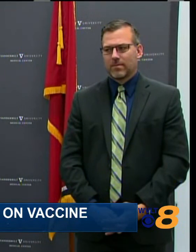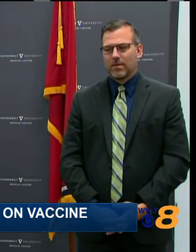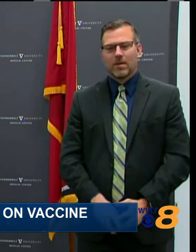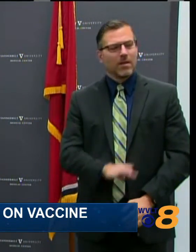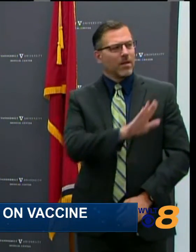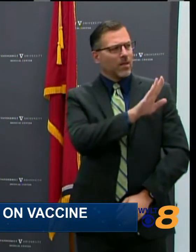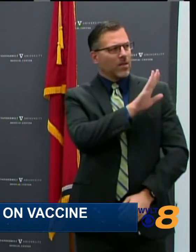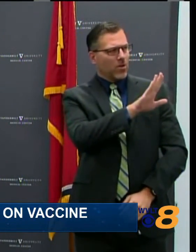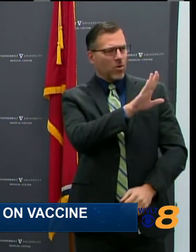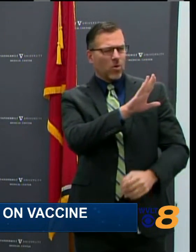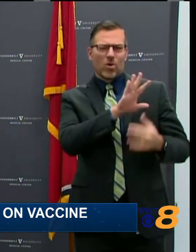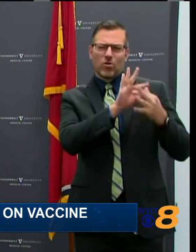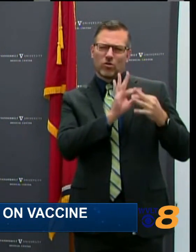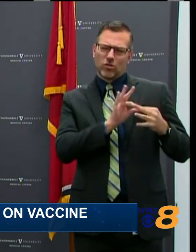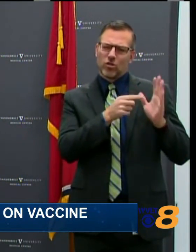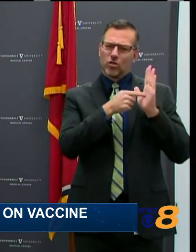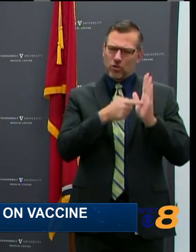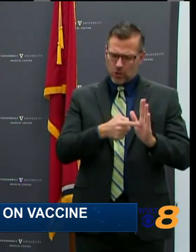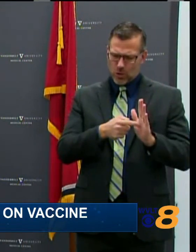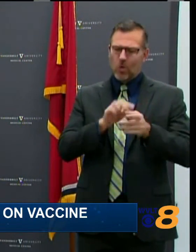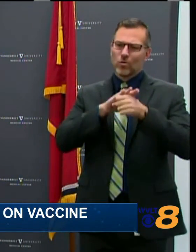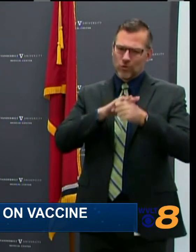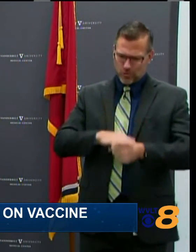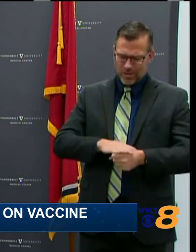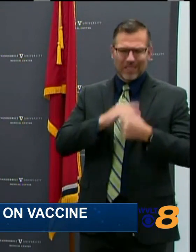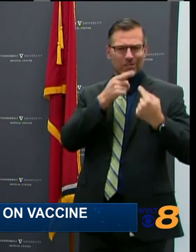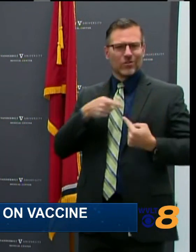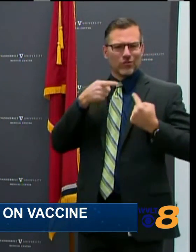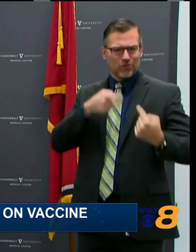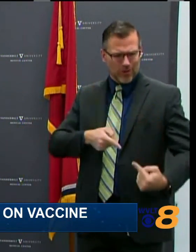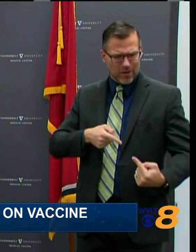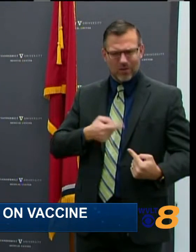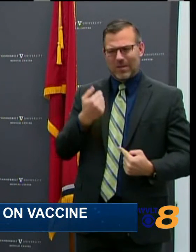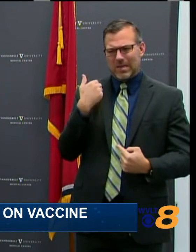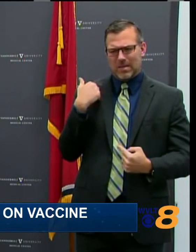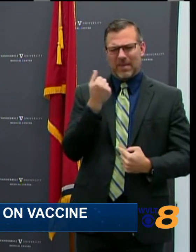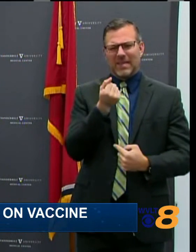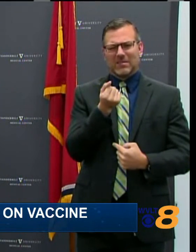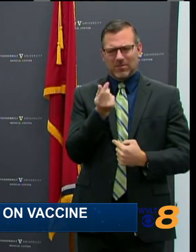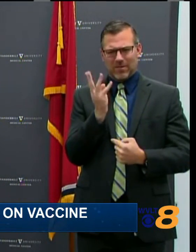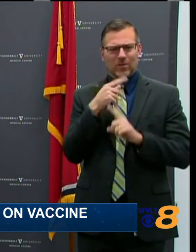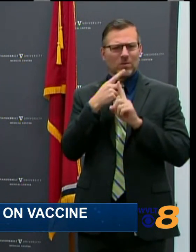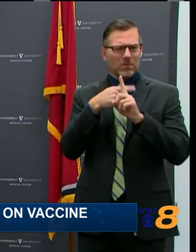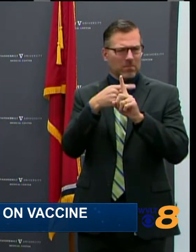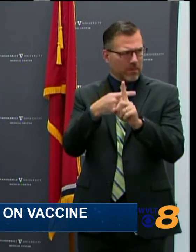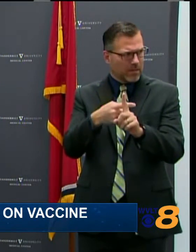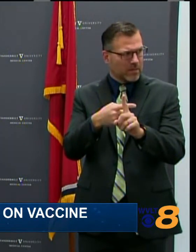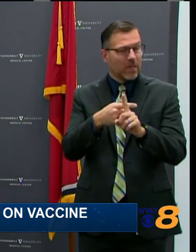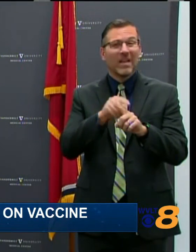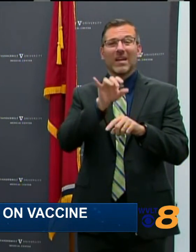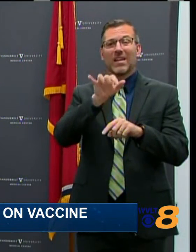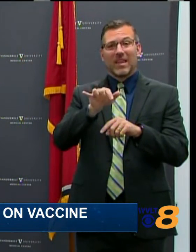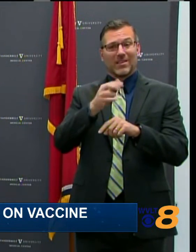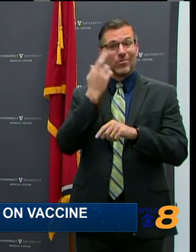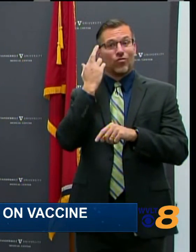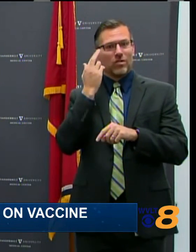words express the struggle and the strain and the difficulty that's been over the last months, and why the job that you all do